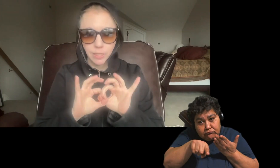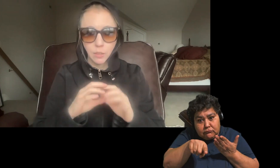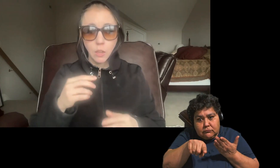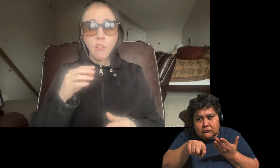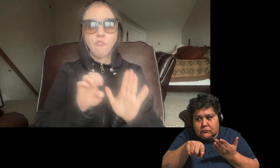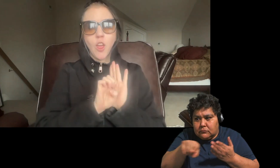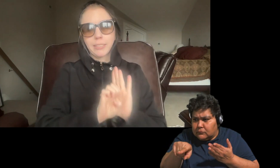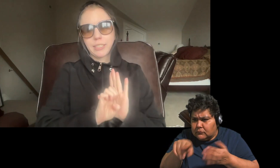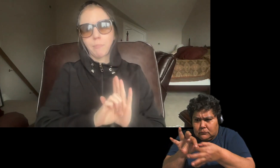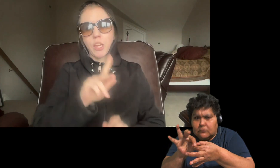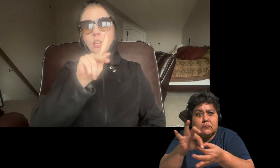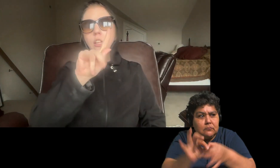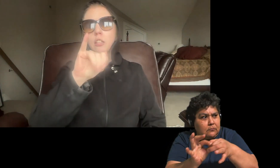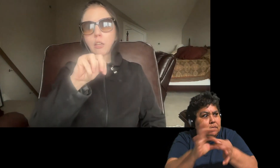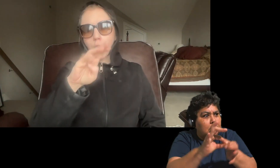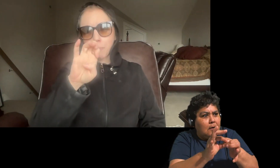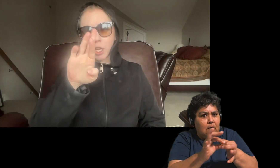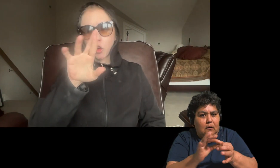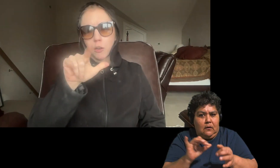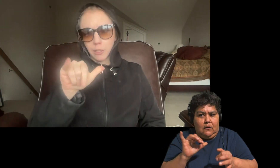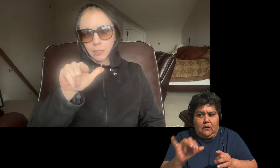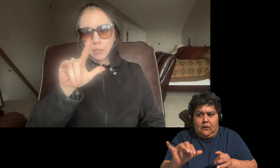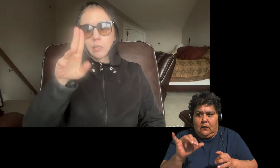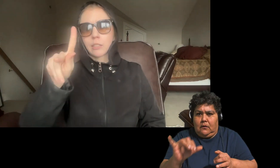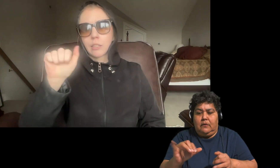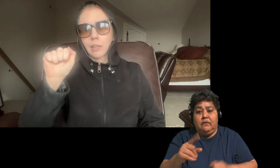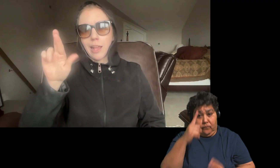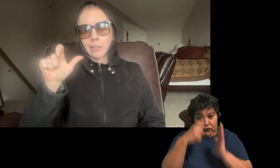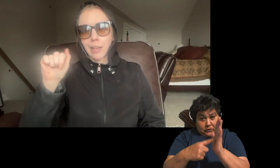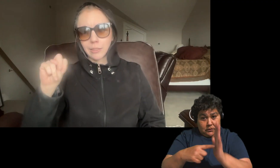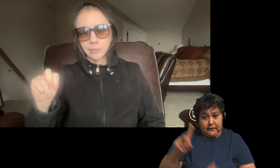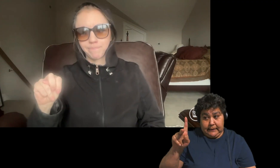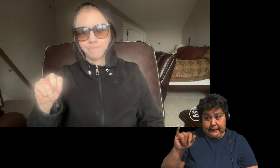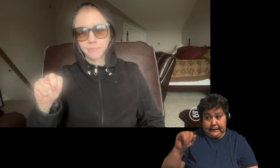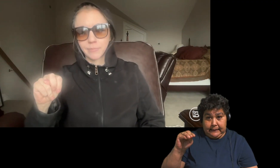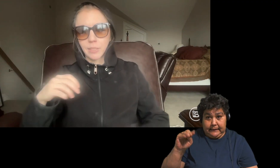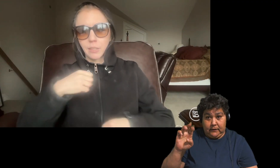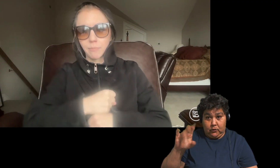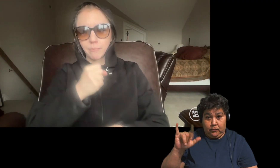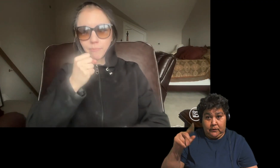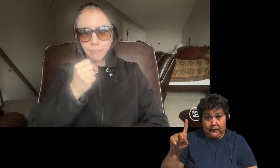there's just so many connections and you just start to see how deep it goes. For example, Kimberly Kagan.